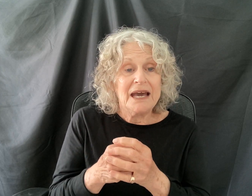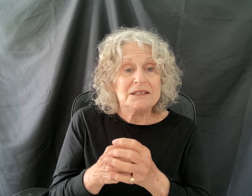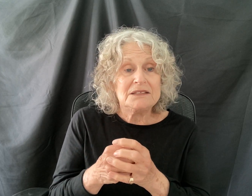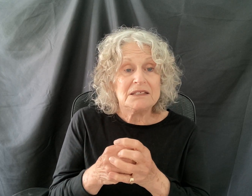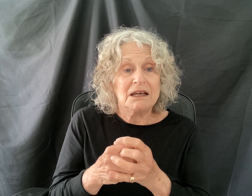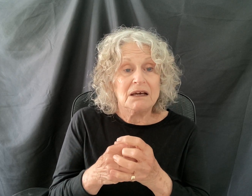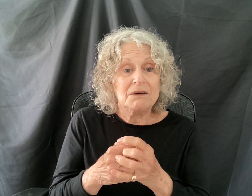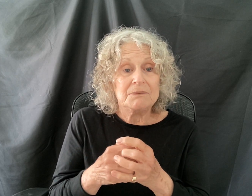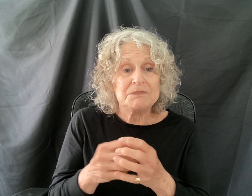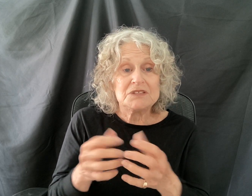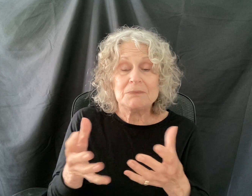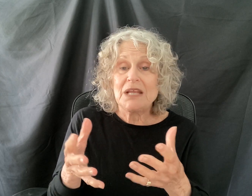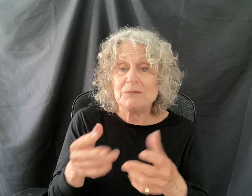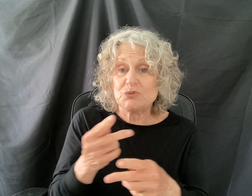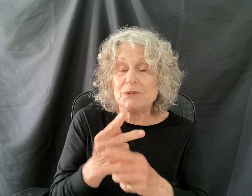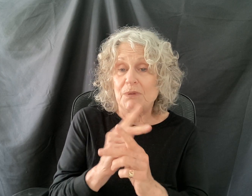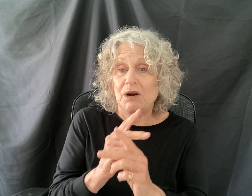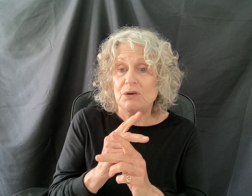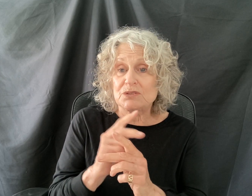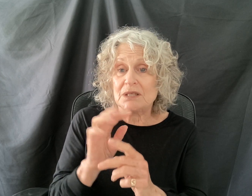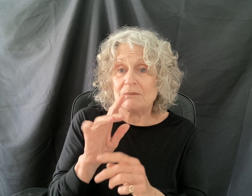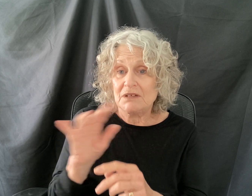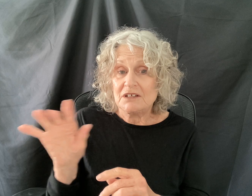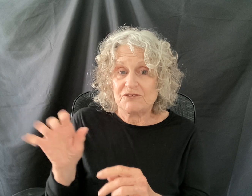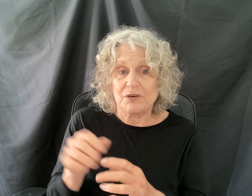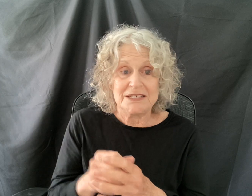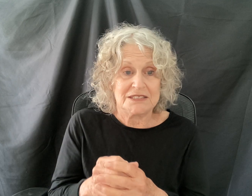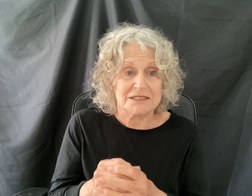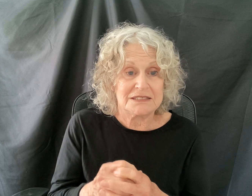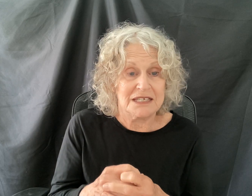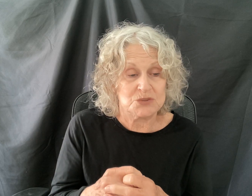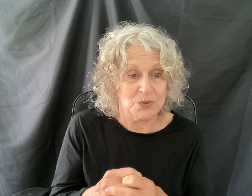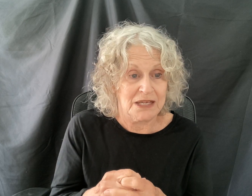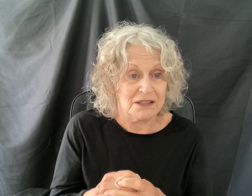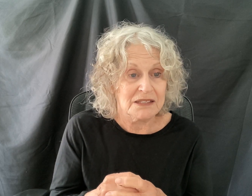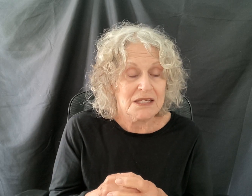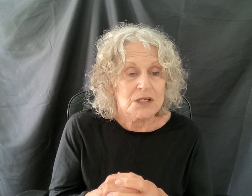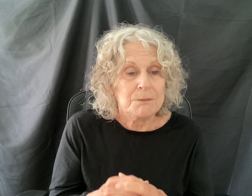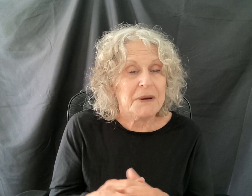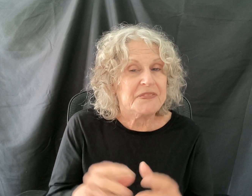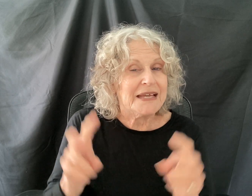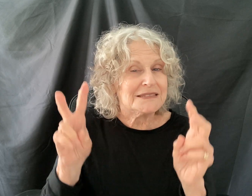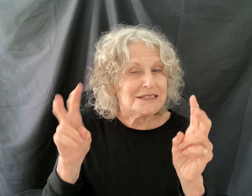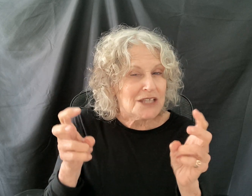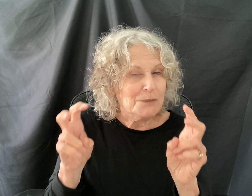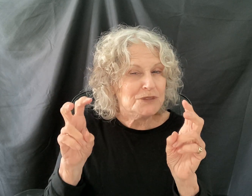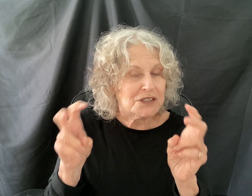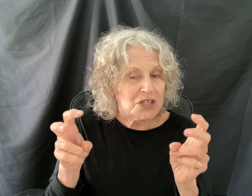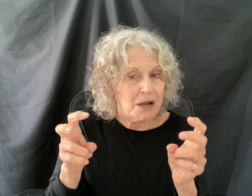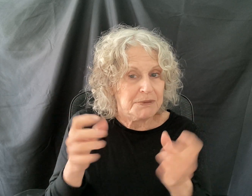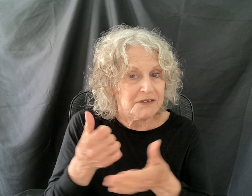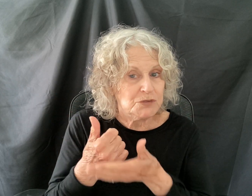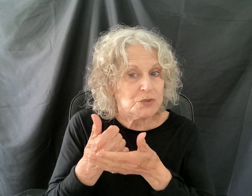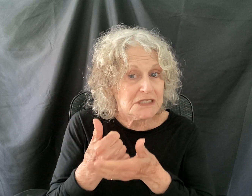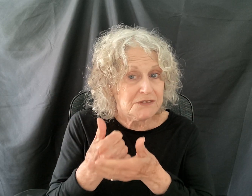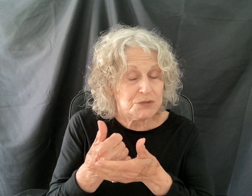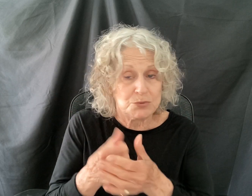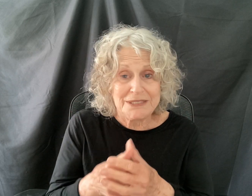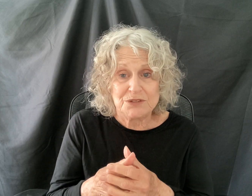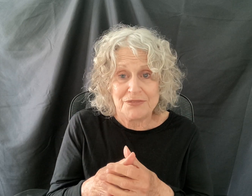and sometimes we borrow some phrases as well. But that subject topic, if you can give your reader that,